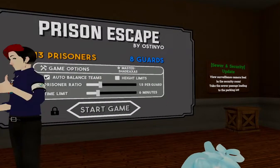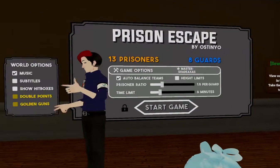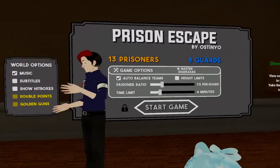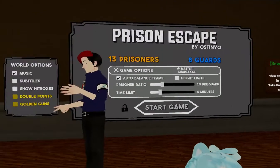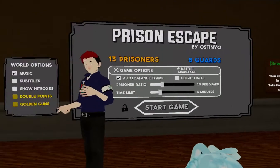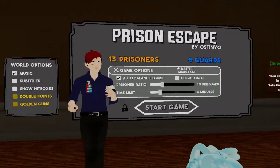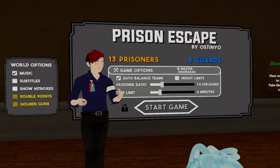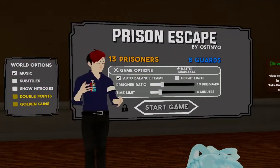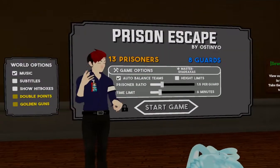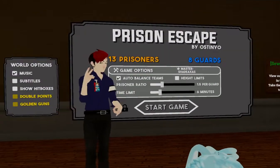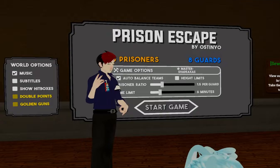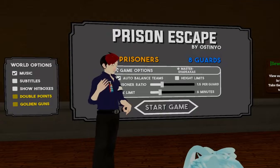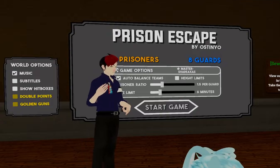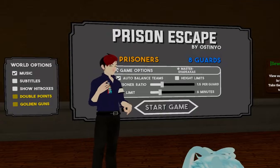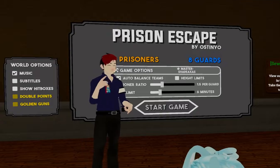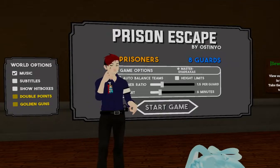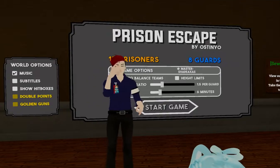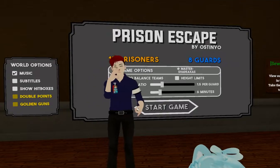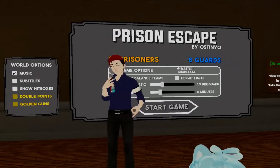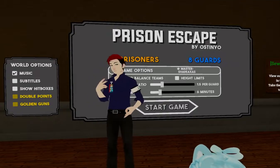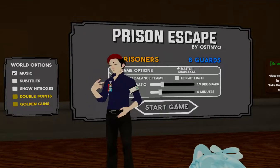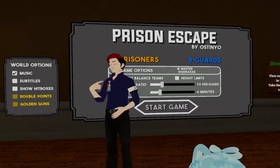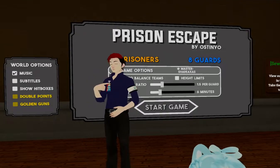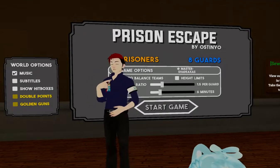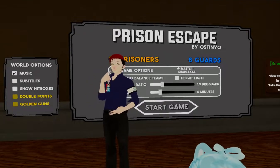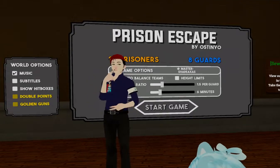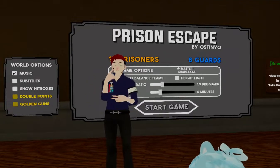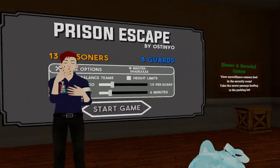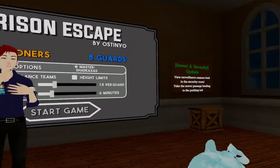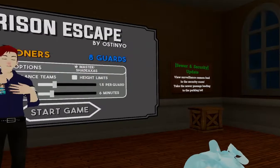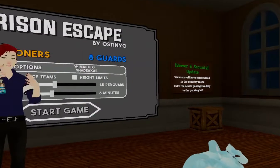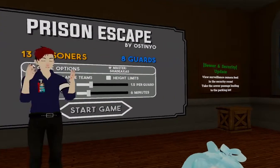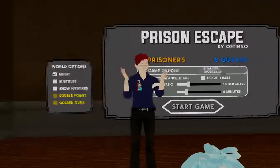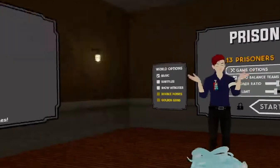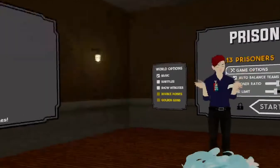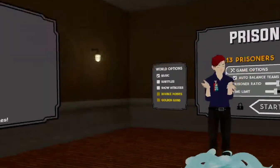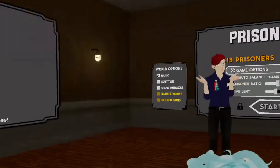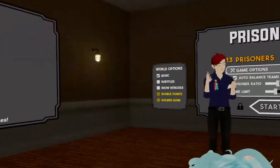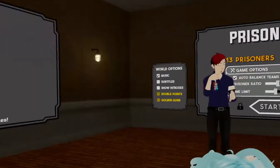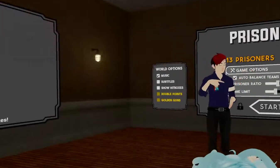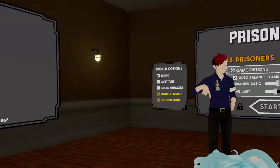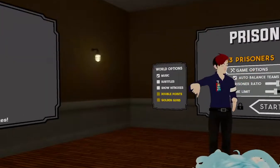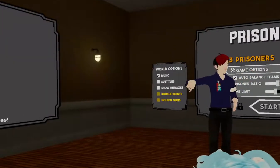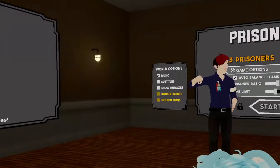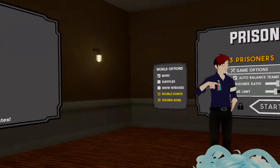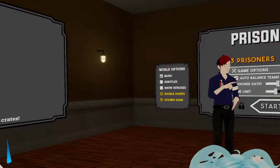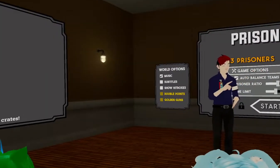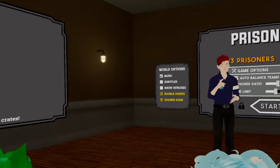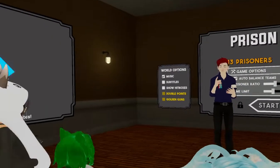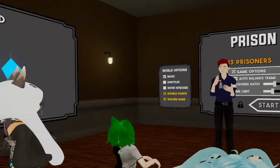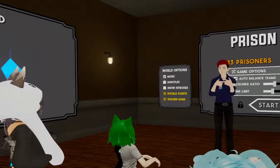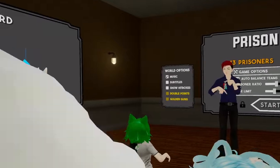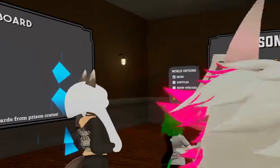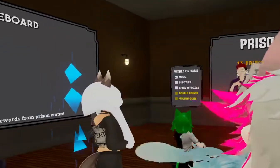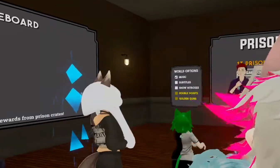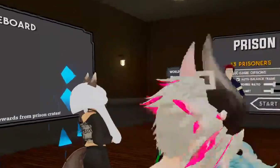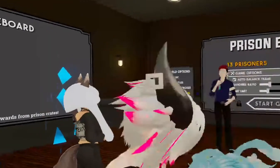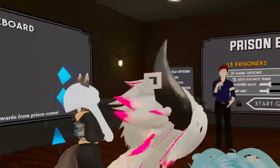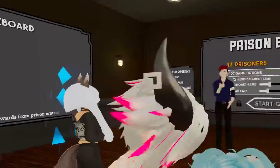desktop. Okay. All right. He's the first I'm one going to say I encourage you to sign and keep your voice